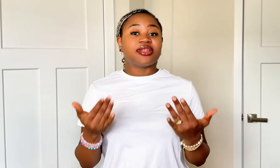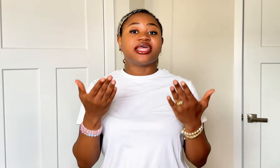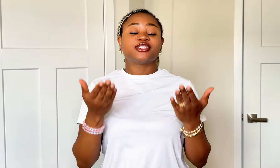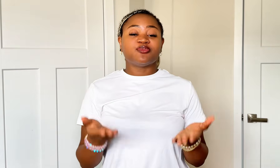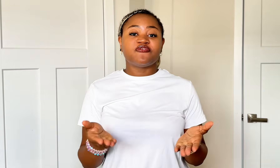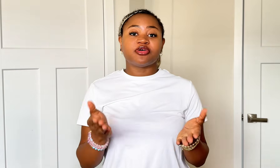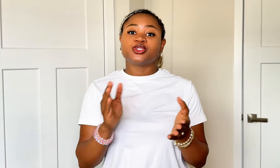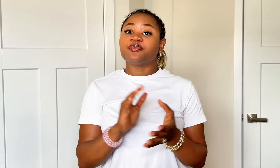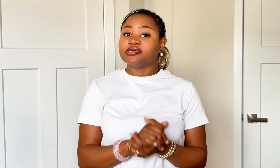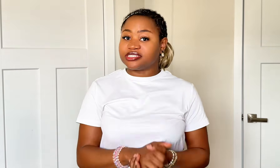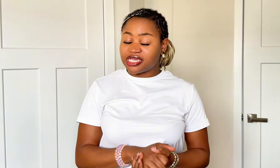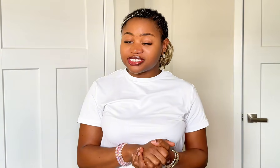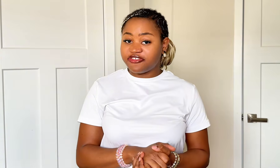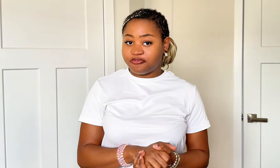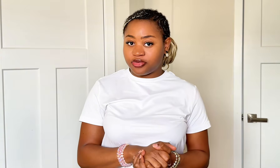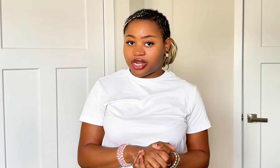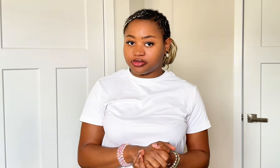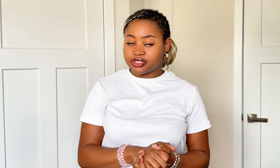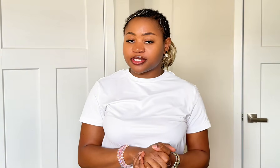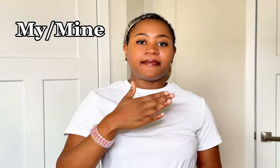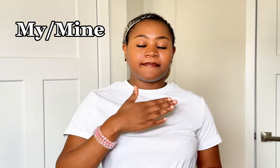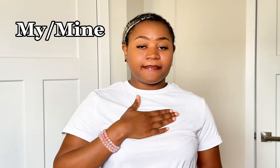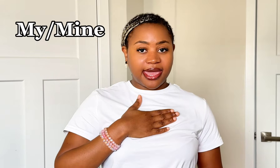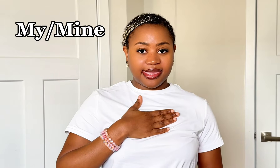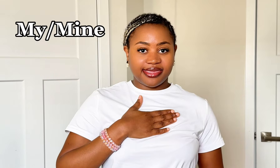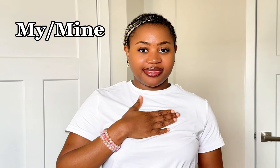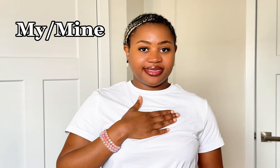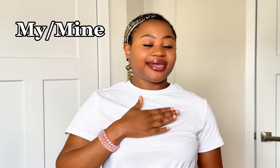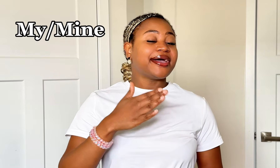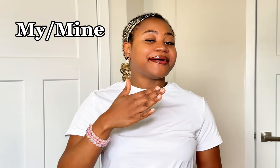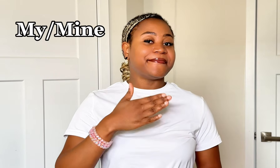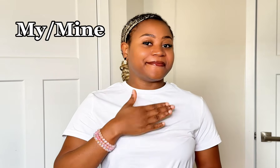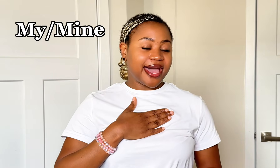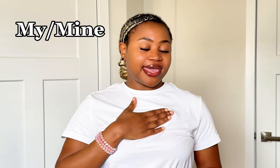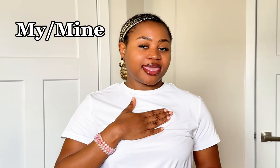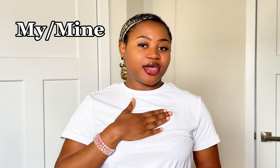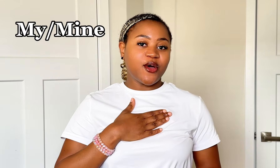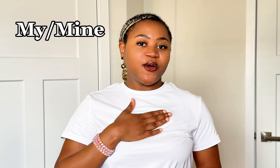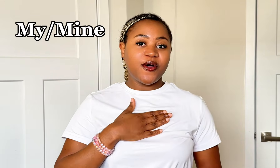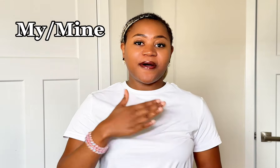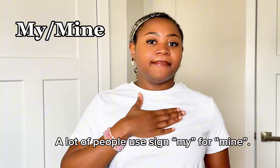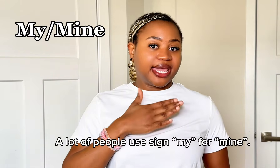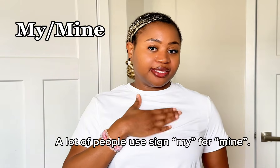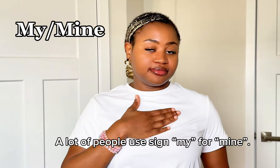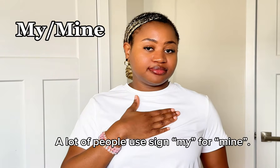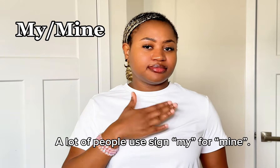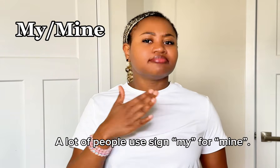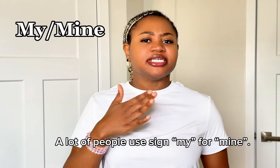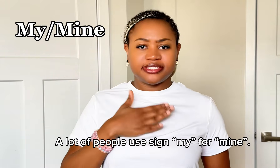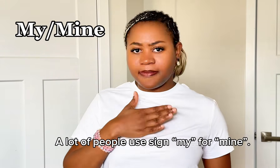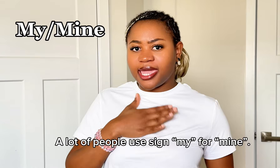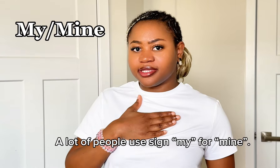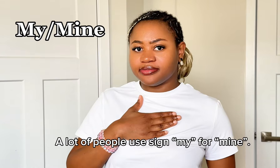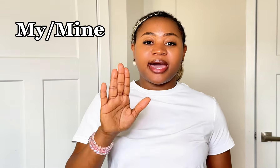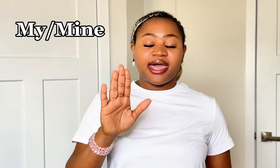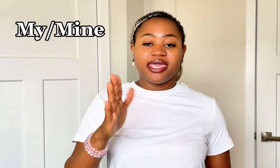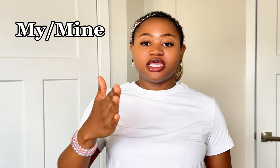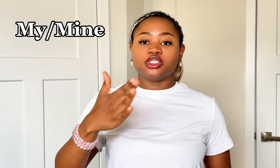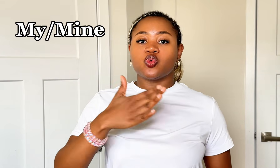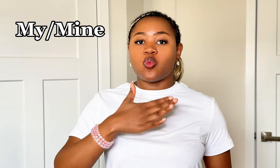let's move on to possessive pronouns. My or mine. It's mine. My is